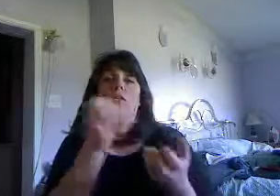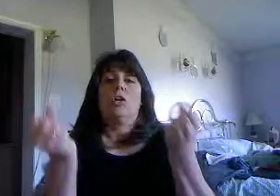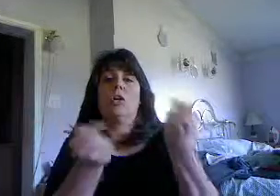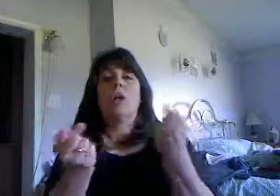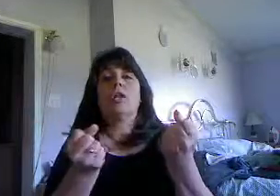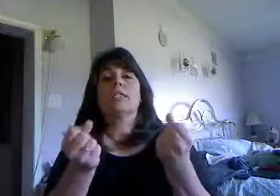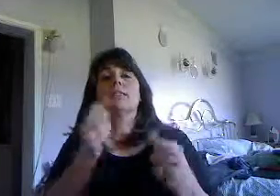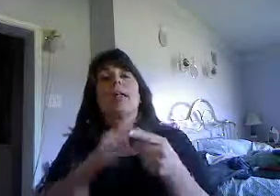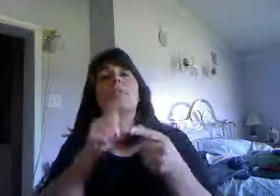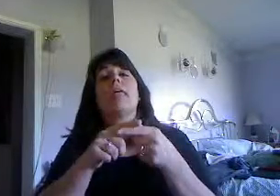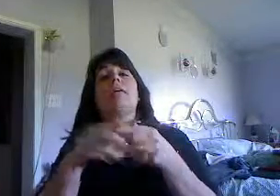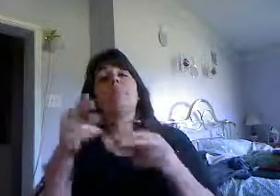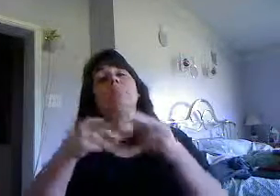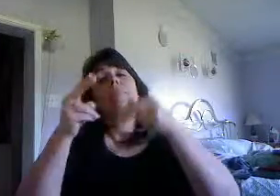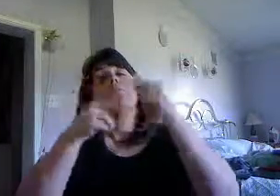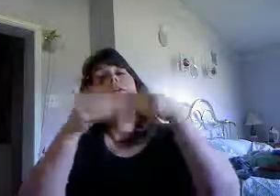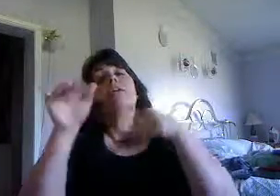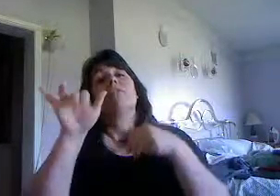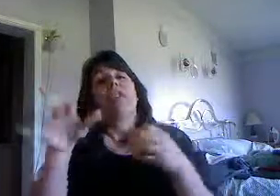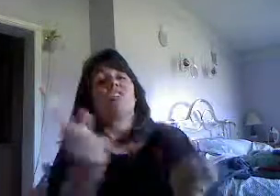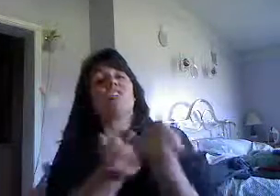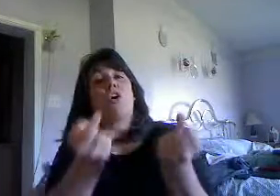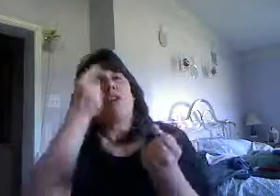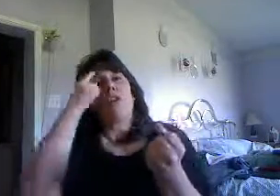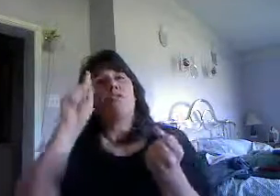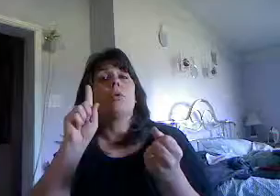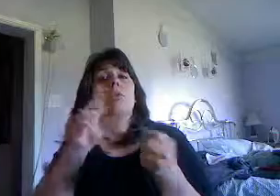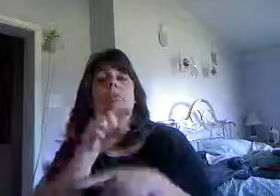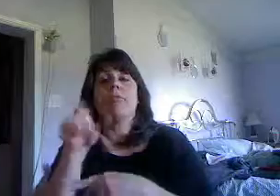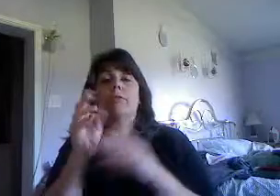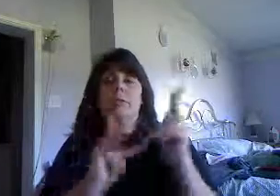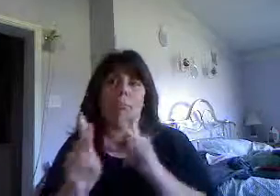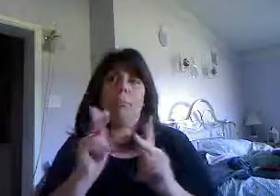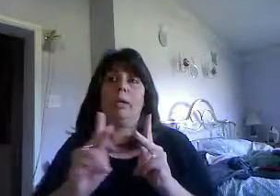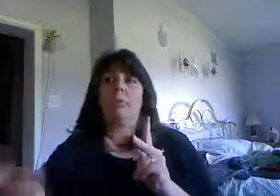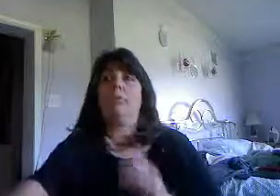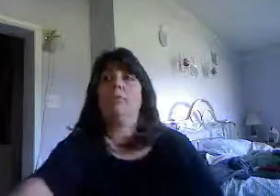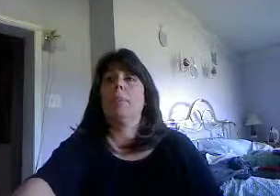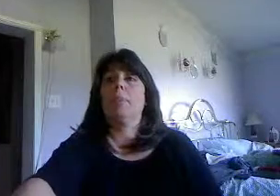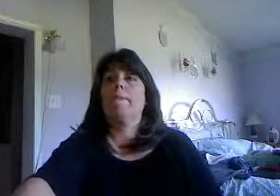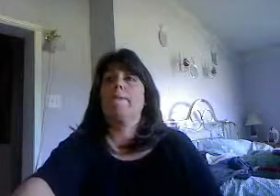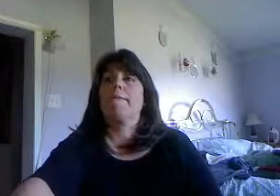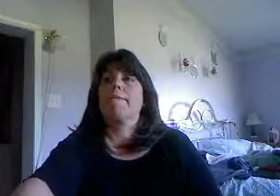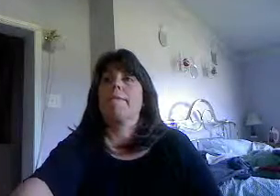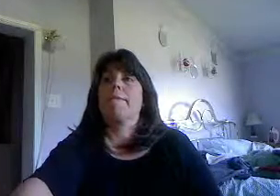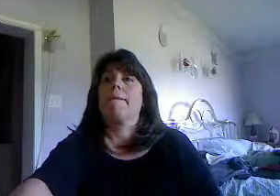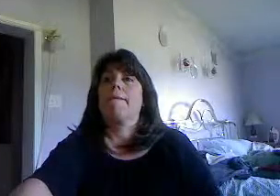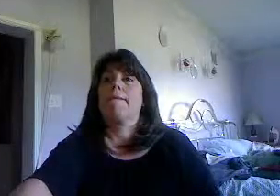Other reasons the service sector has grown is that rising incomes. With higher incomes, more people purchase